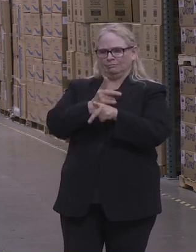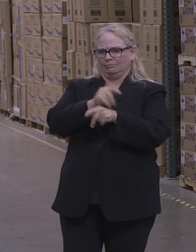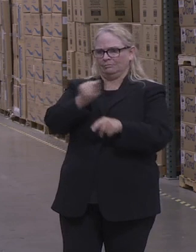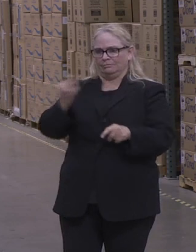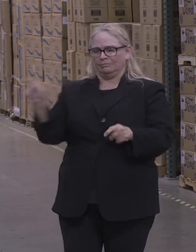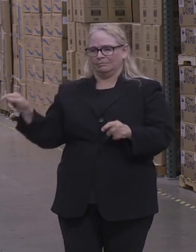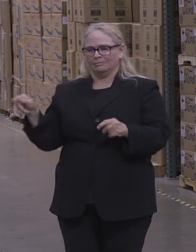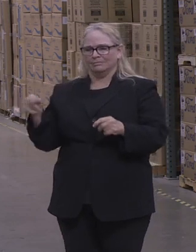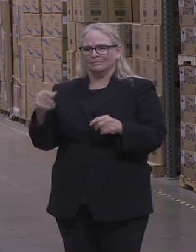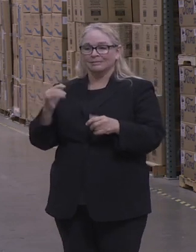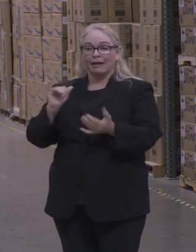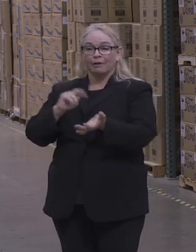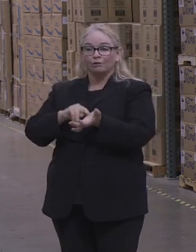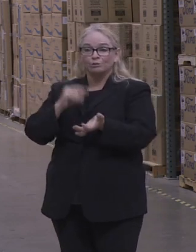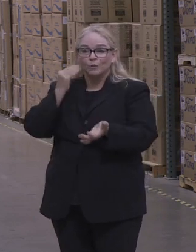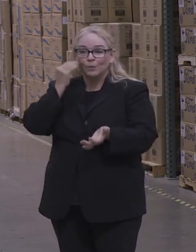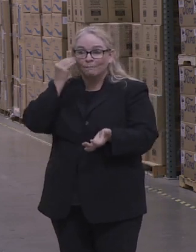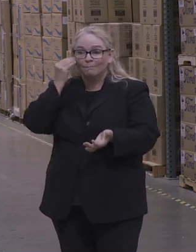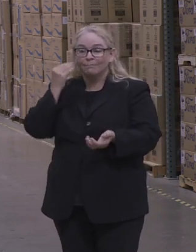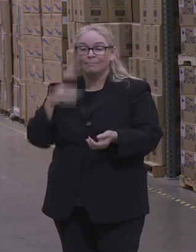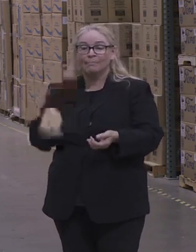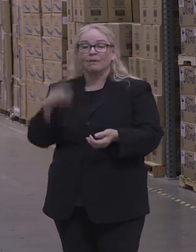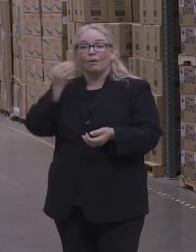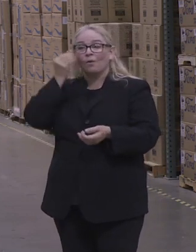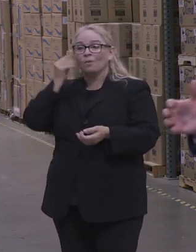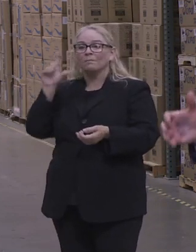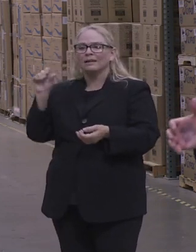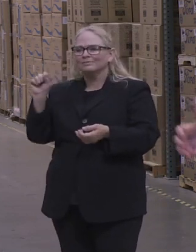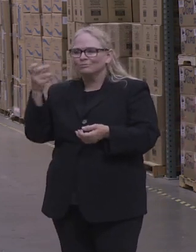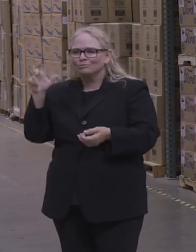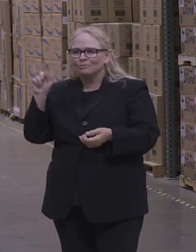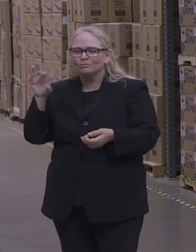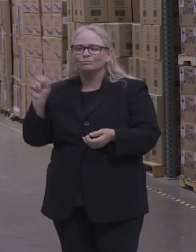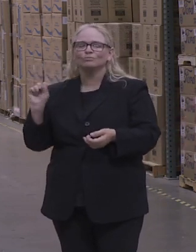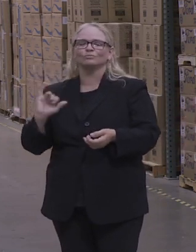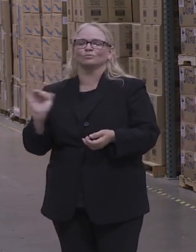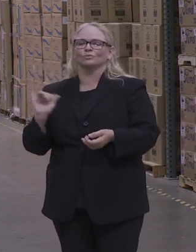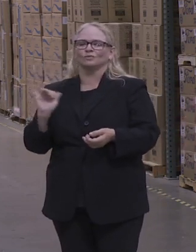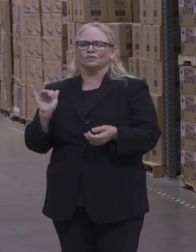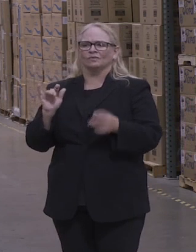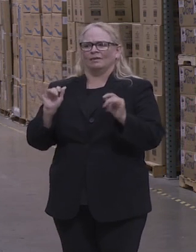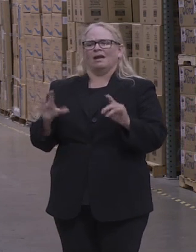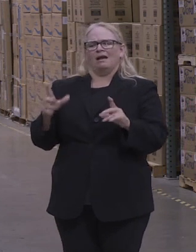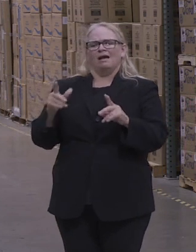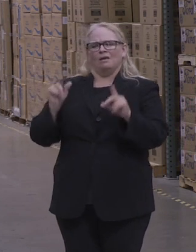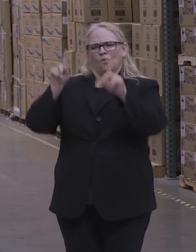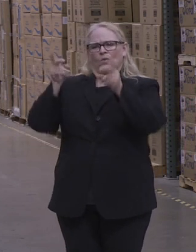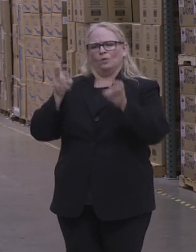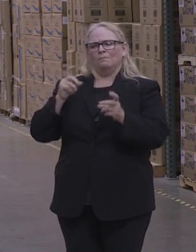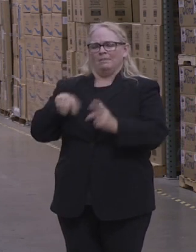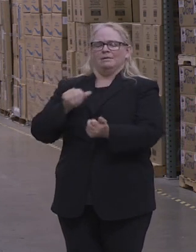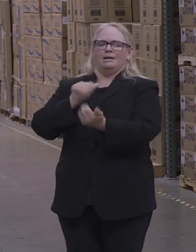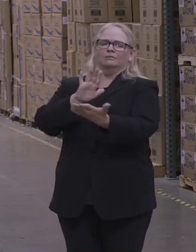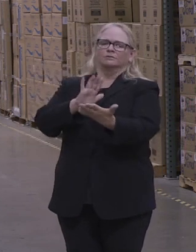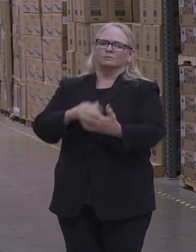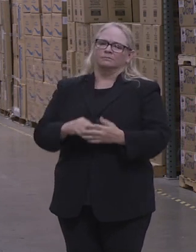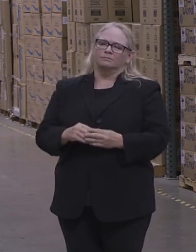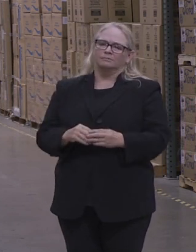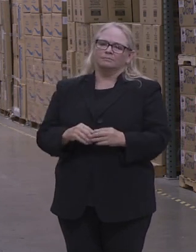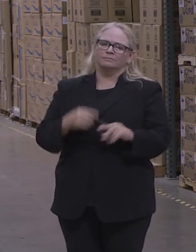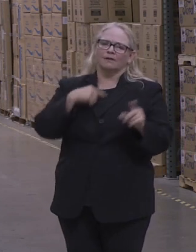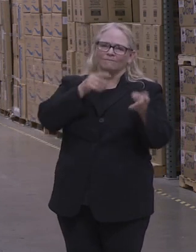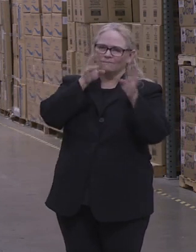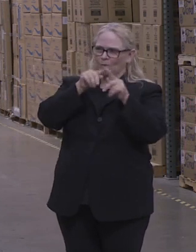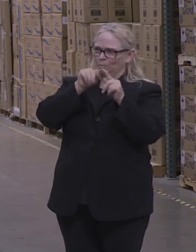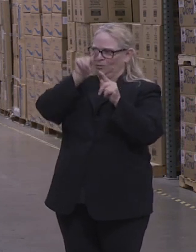that would include homeless shelters, and then Latinx community broadly defined. And so we really need to sharpen our focus